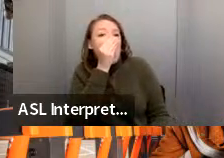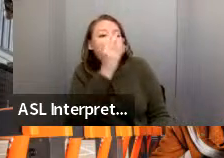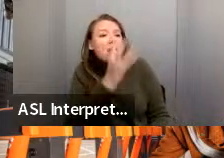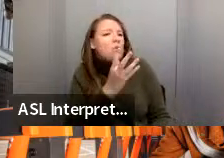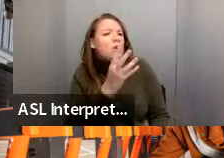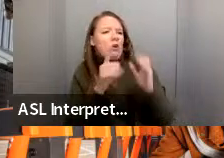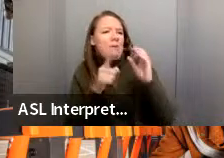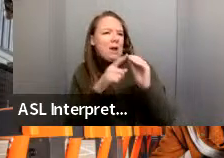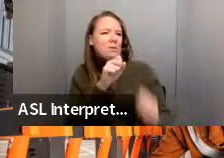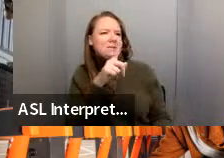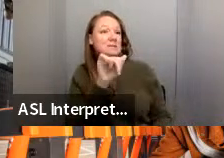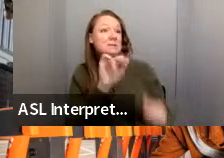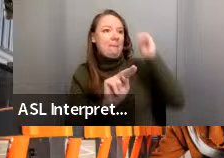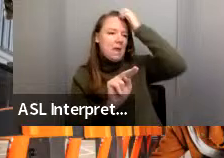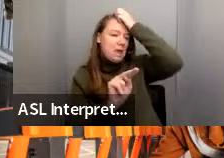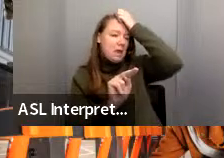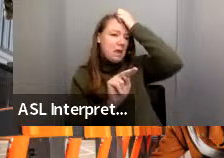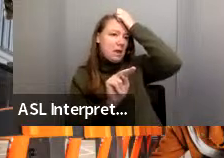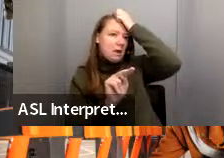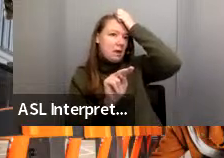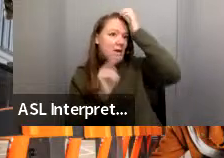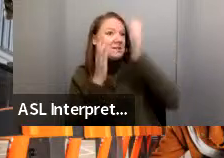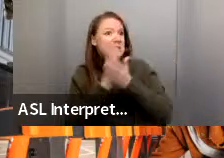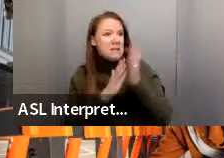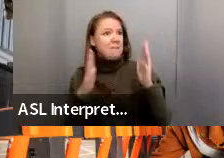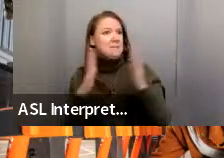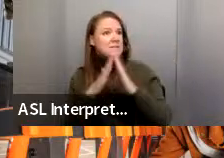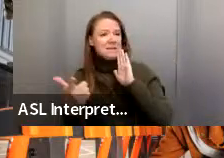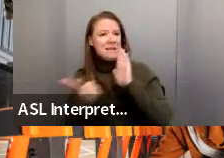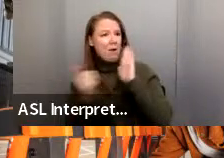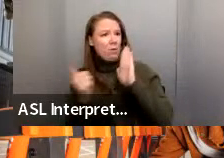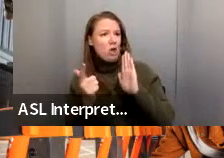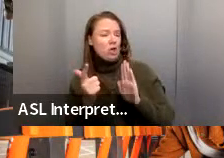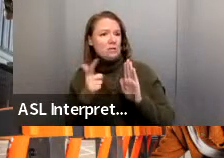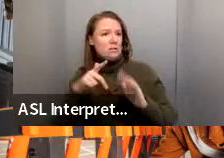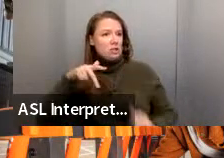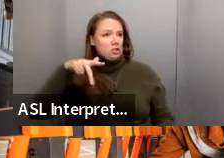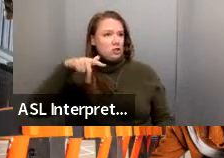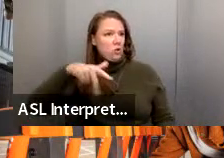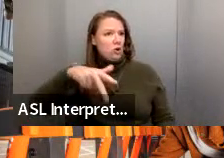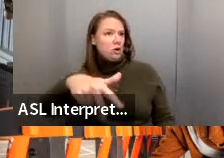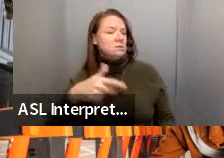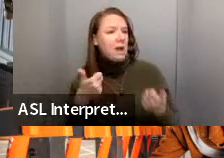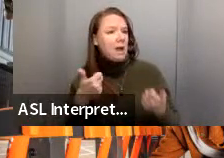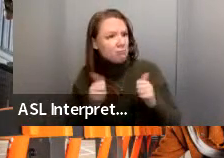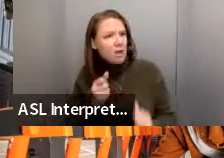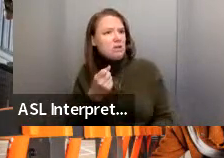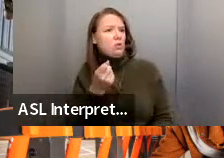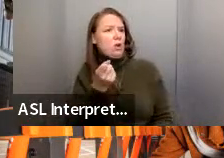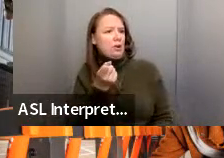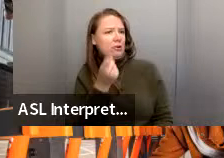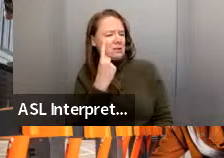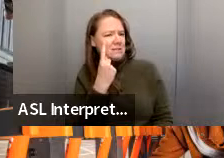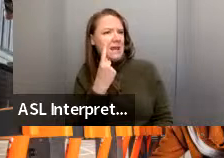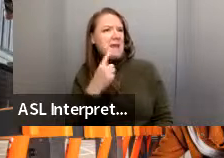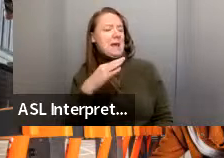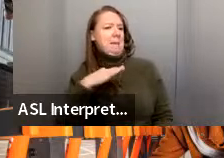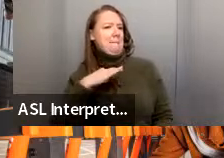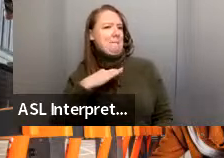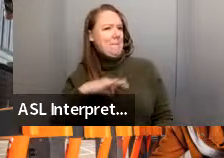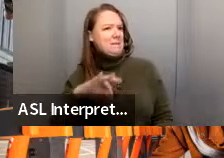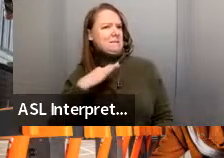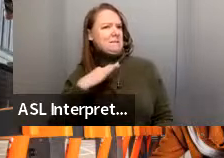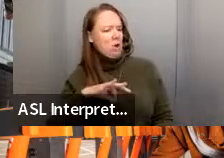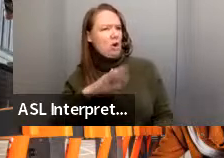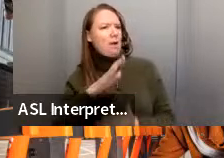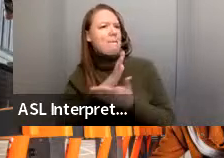but I mean, some cities have outlawed them. And I'm just trying to understand the Pittsburgh element.